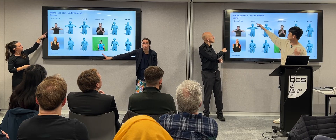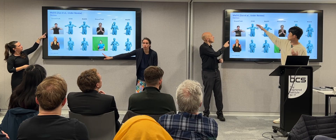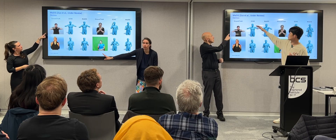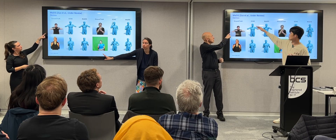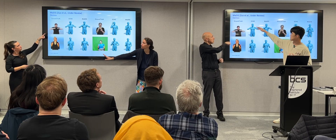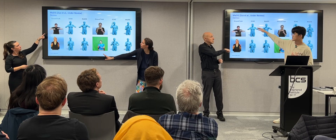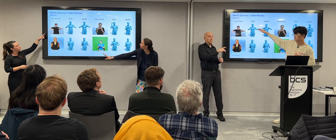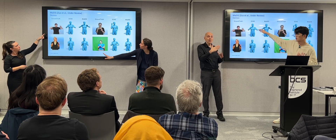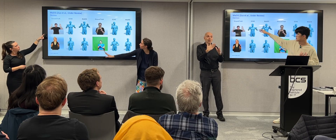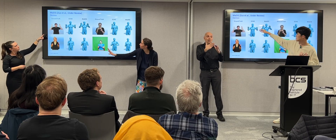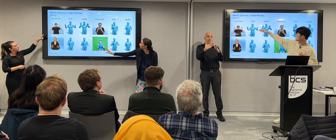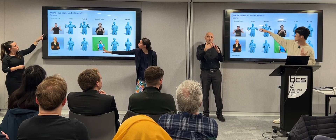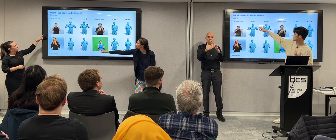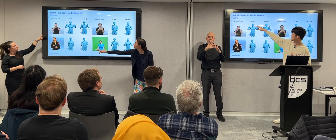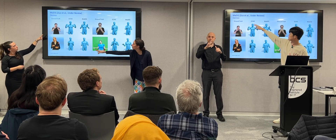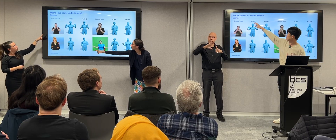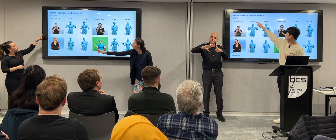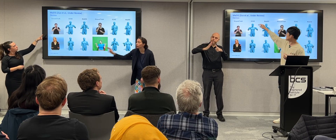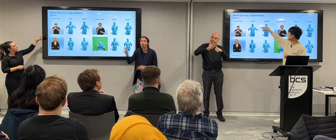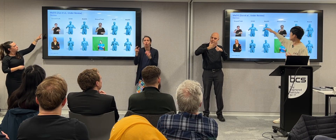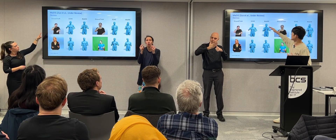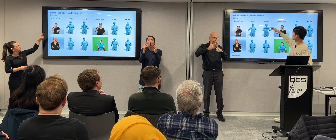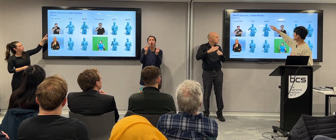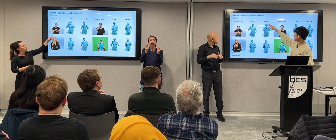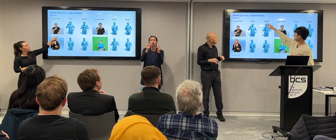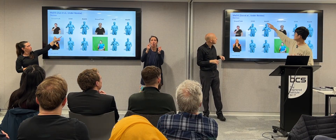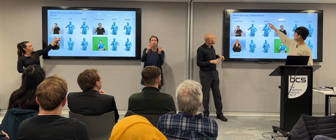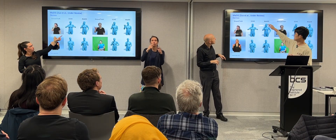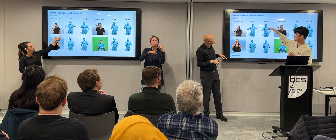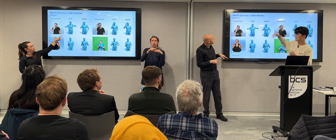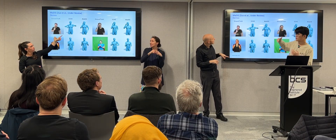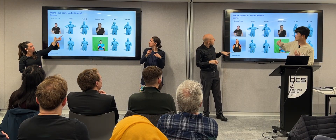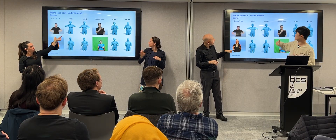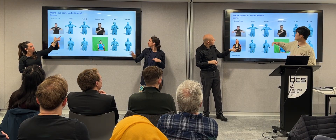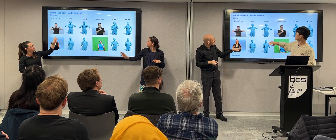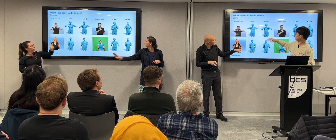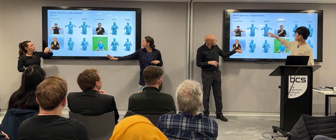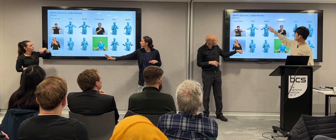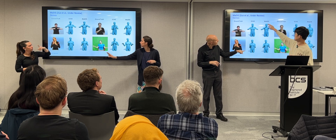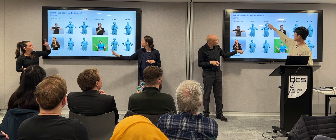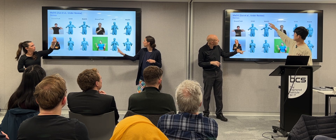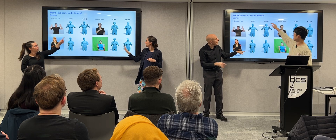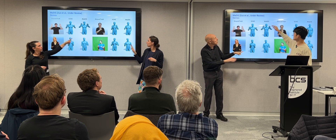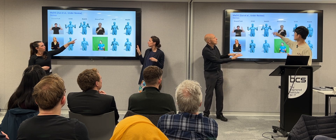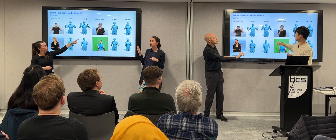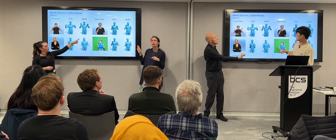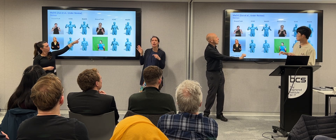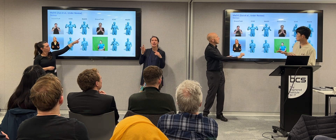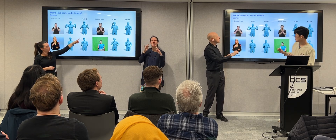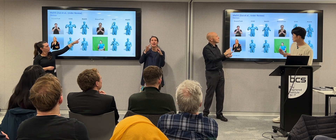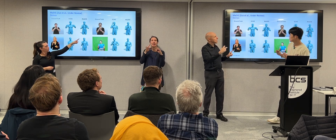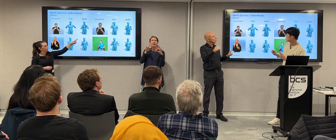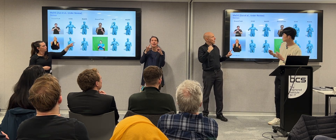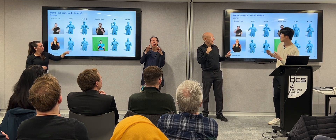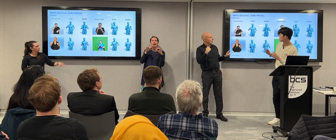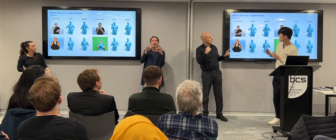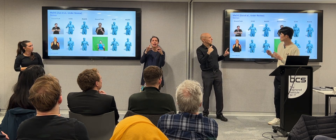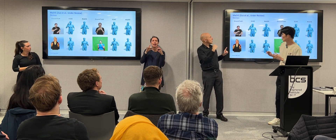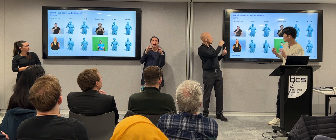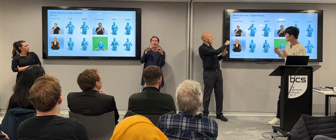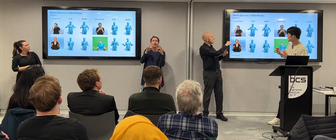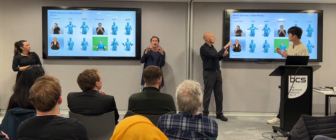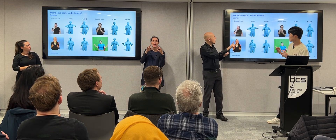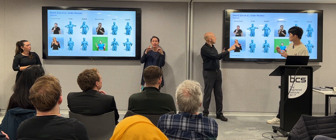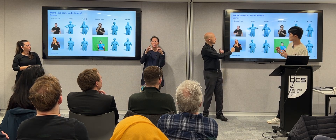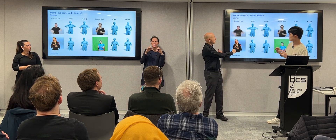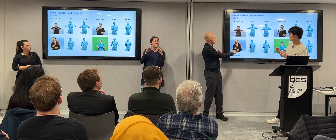the autoregressive solution SOAK, and our latest diffusion-based solution MEDIS. Sorry, just because they're looking at us whilst